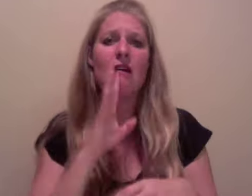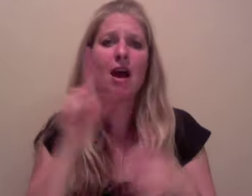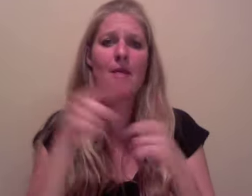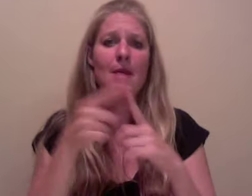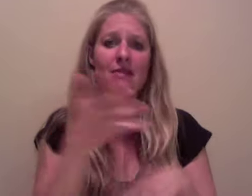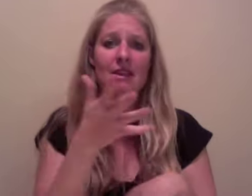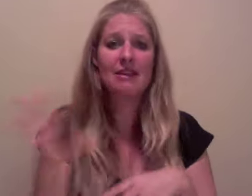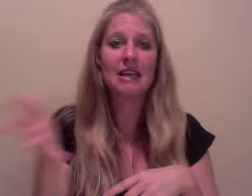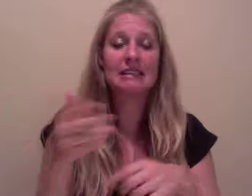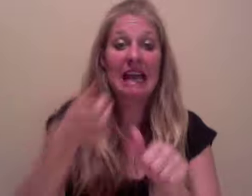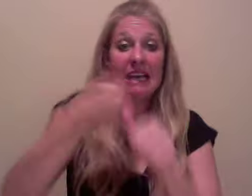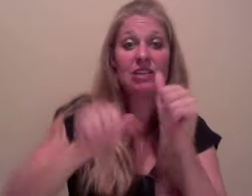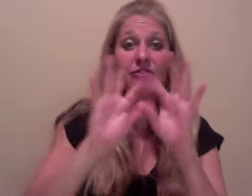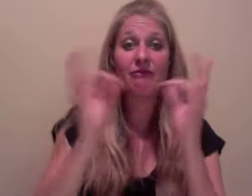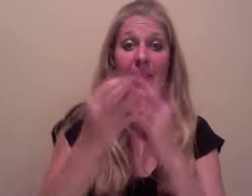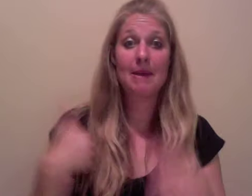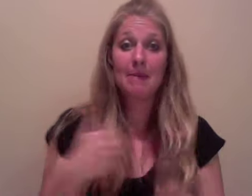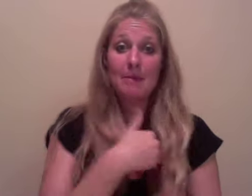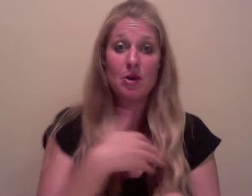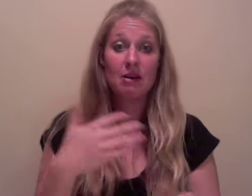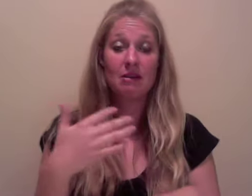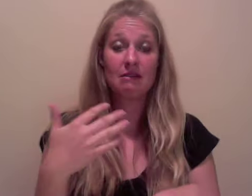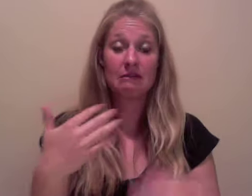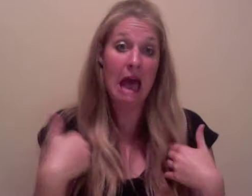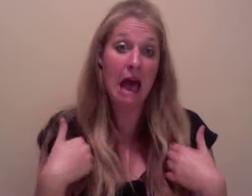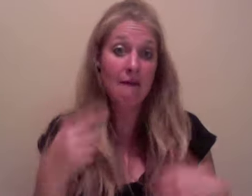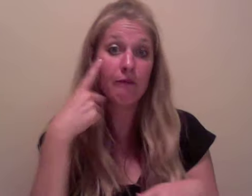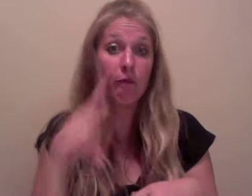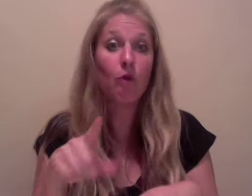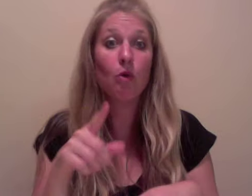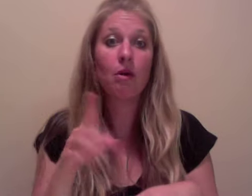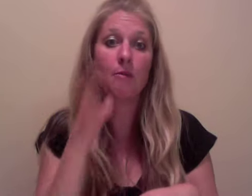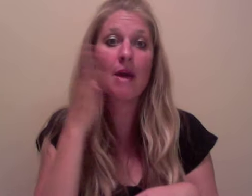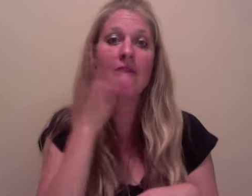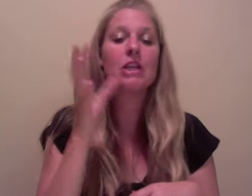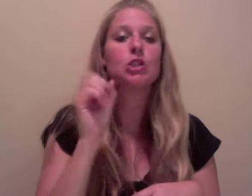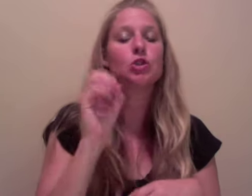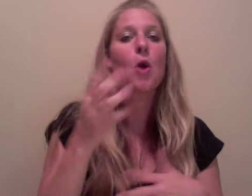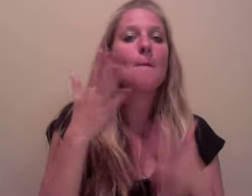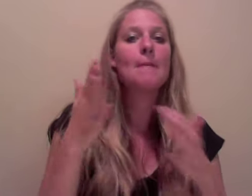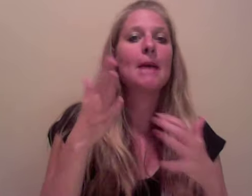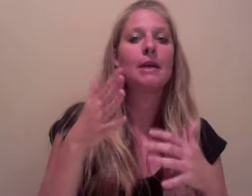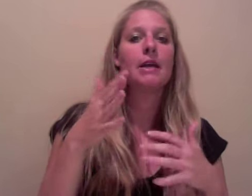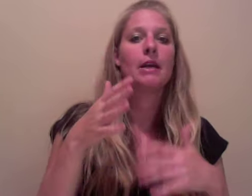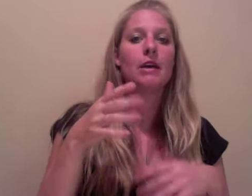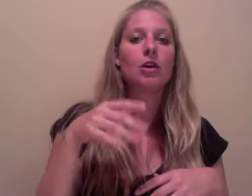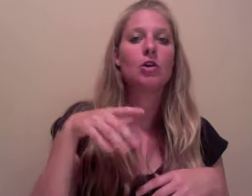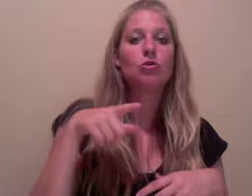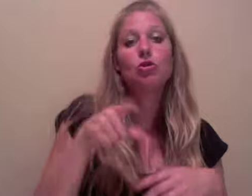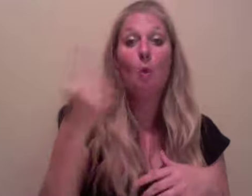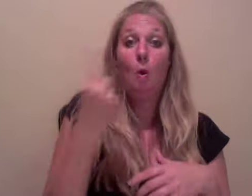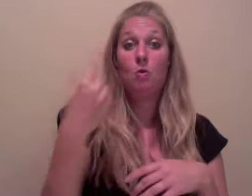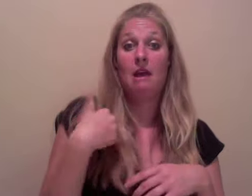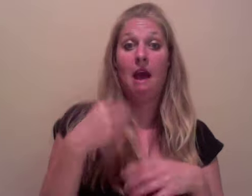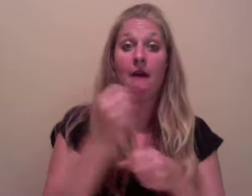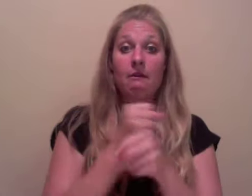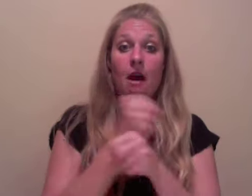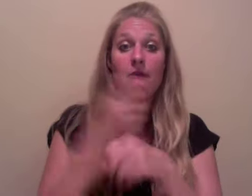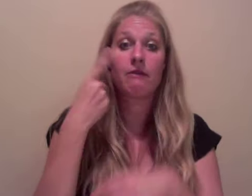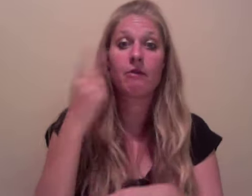family, you want to talk about things that each family member has for breakfast. So maybe you only have coffee